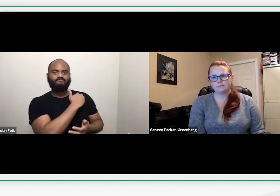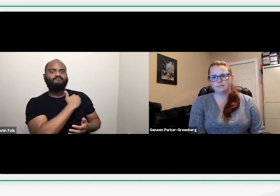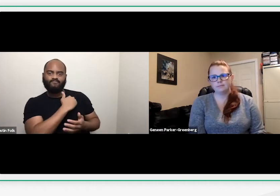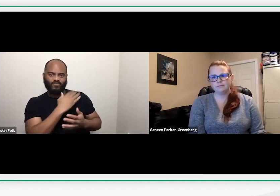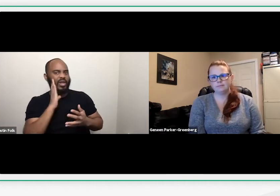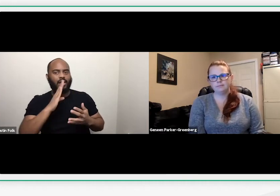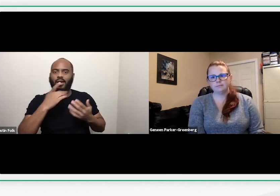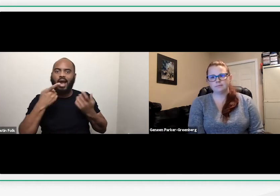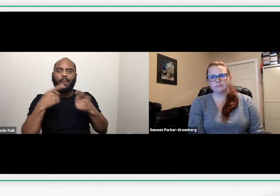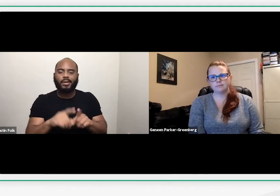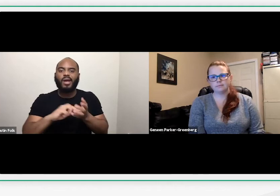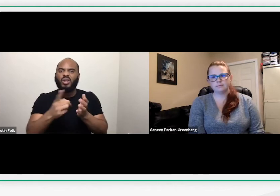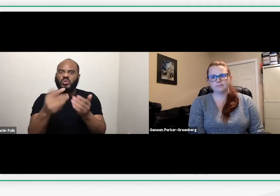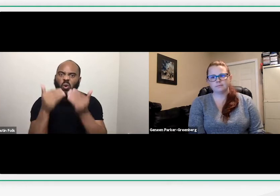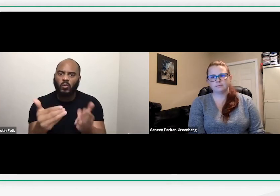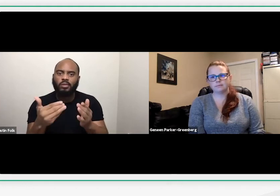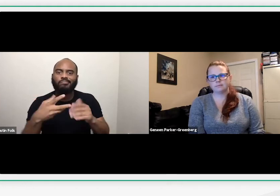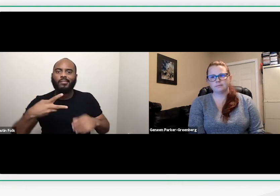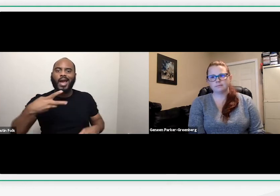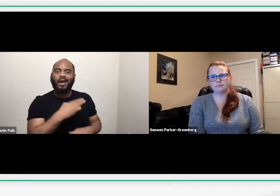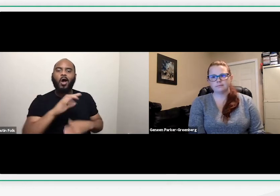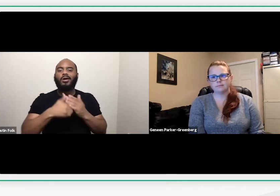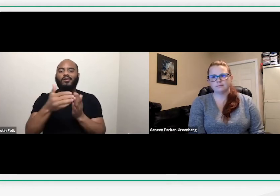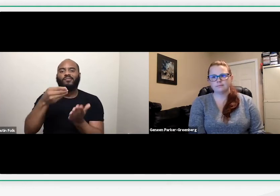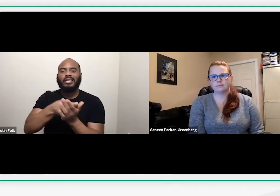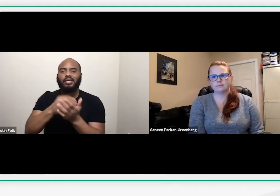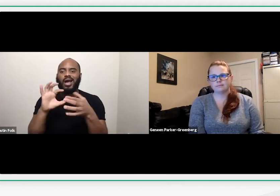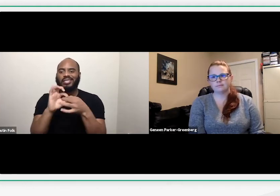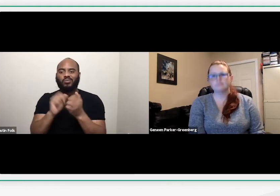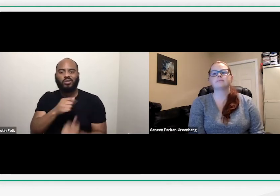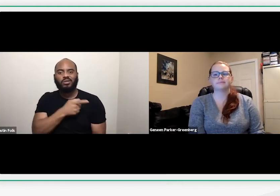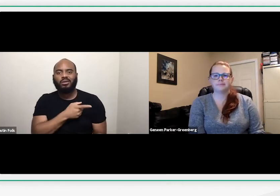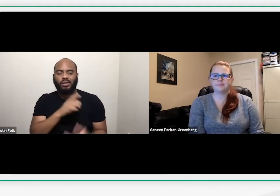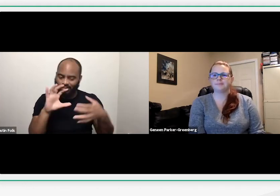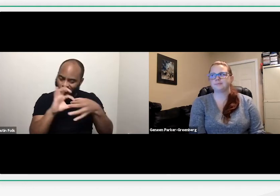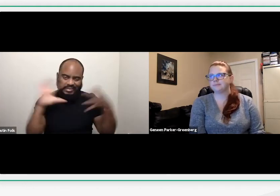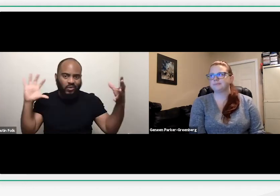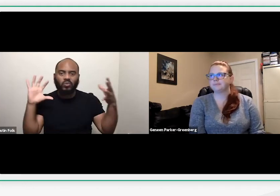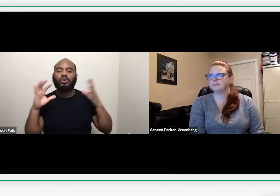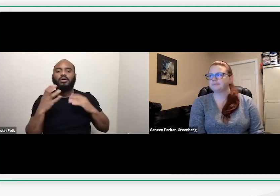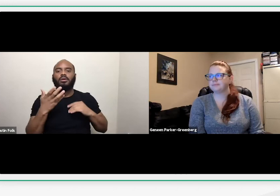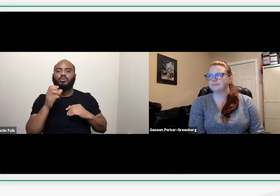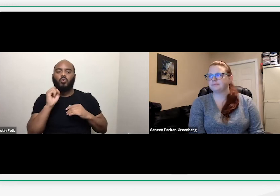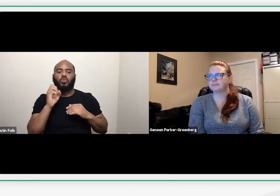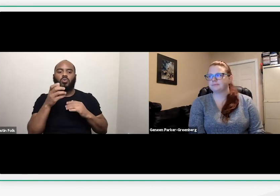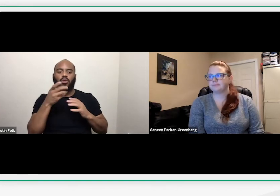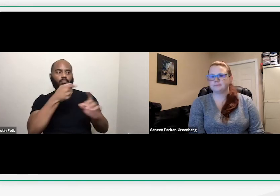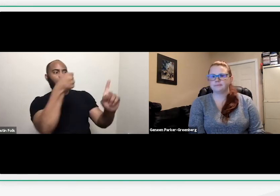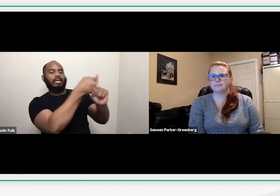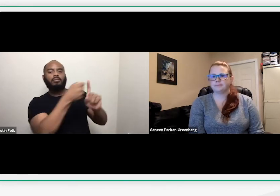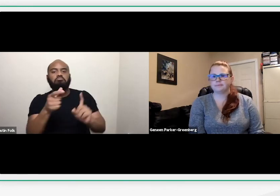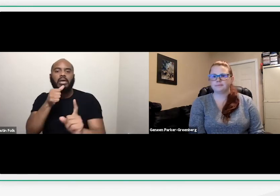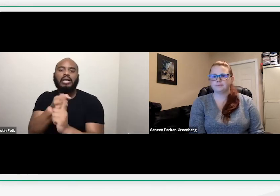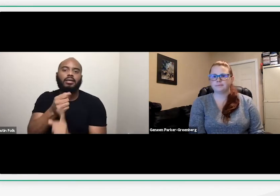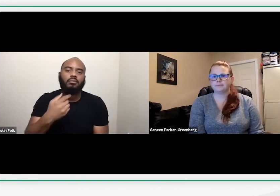down. So, of course, you would want to have that communication with that person. And if something like that does happen, you